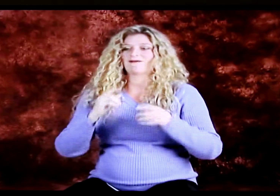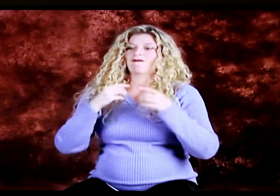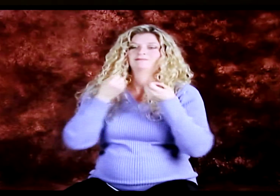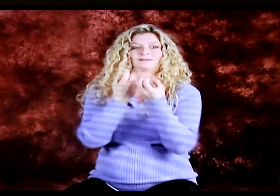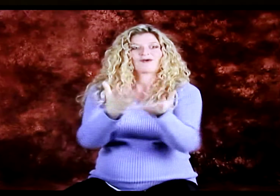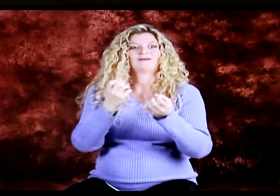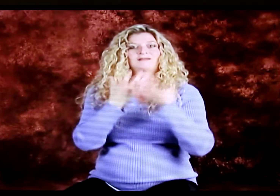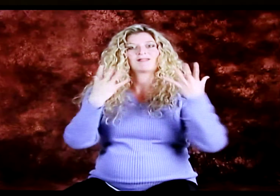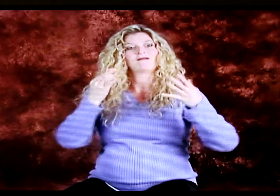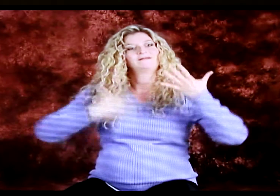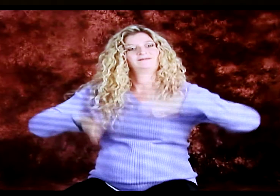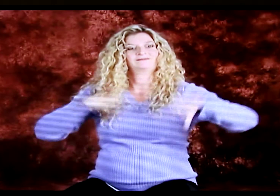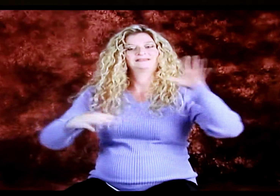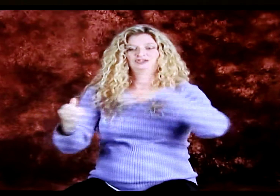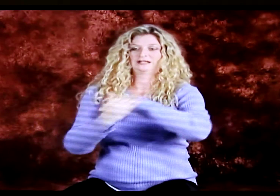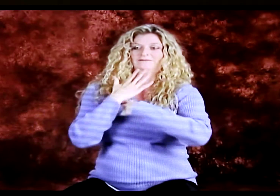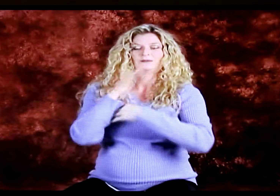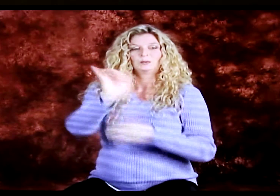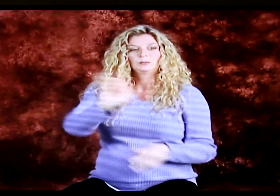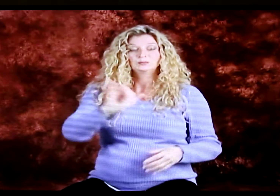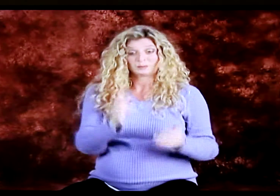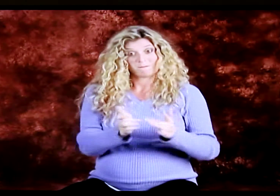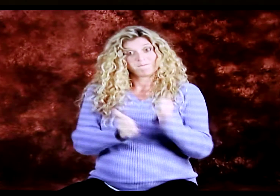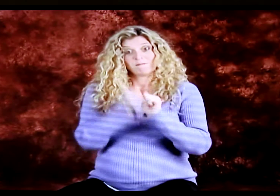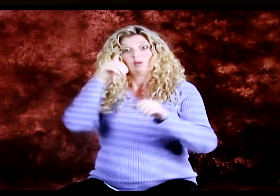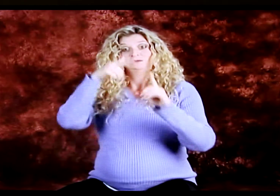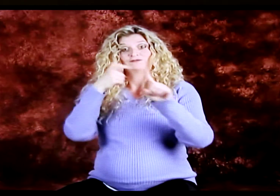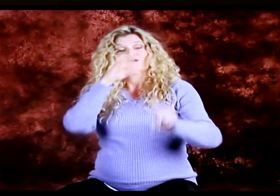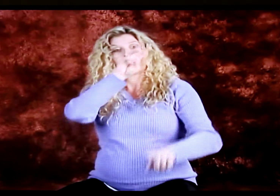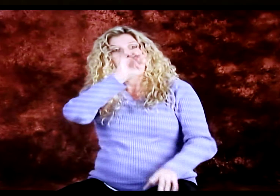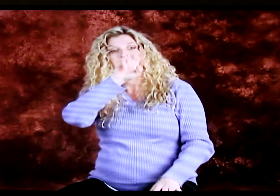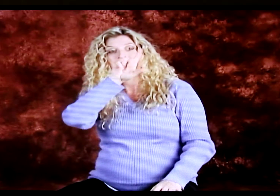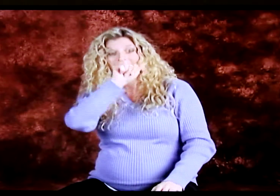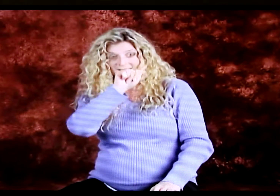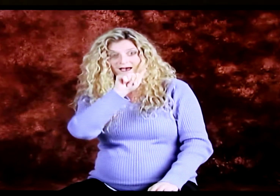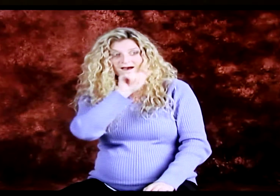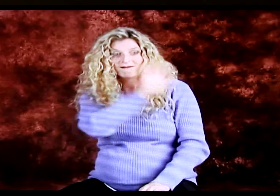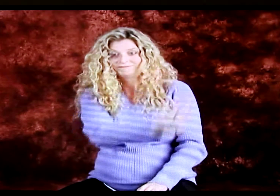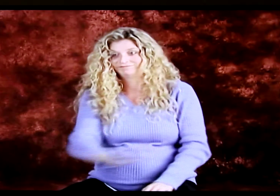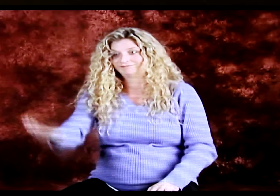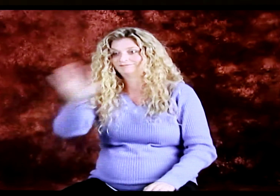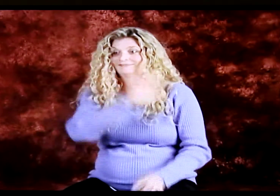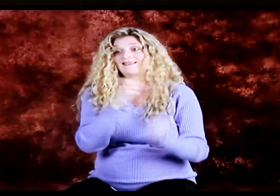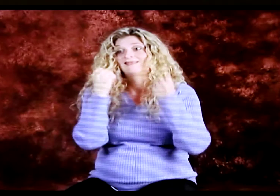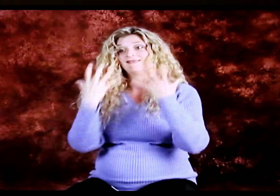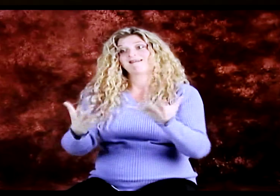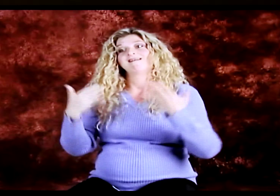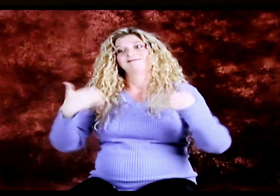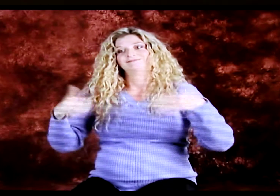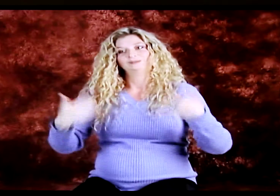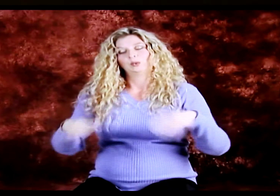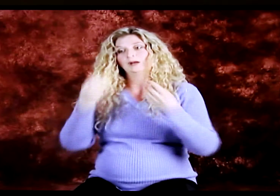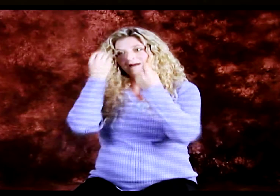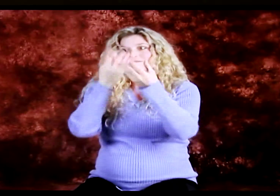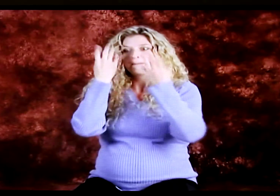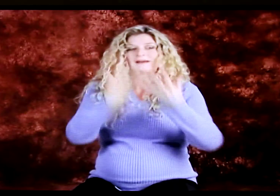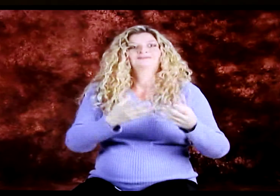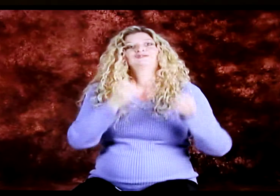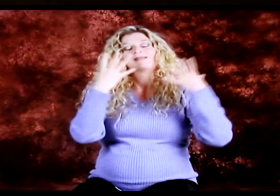want to dress like that person. You know, so that causes a lot of fashion influence. You know, and a lot of people your age look at the media, and